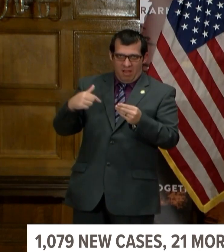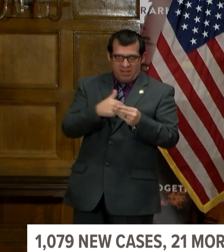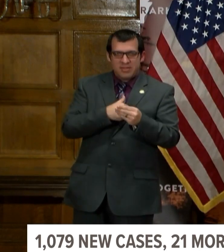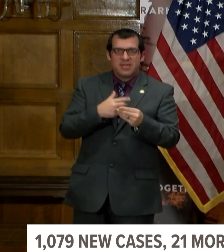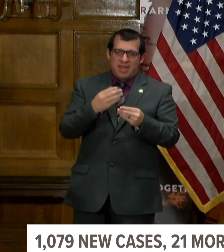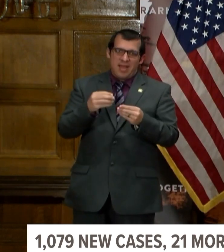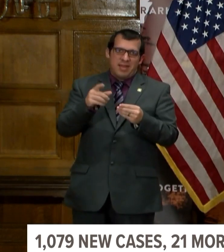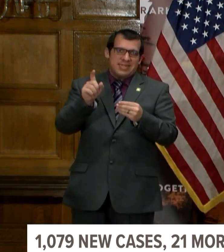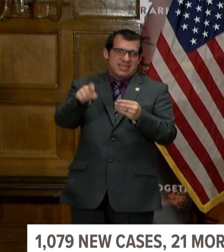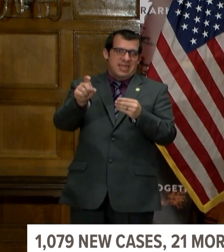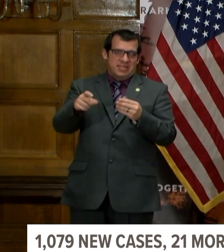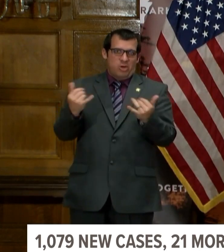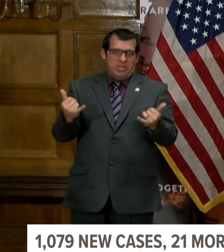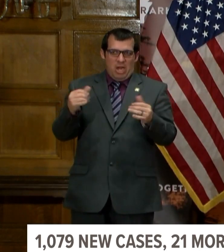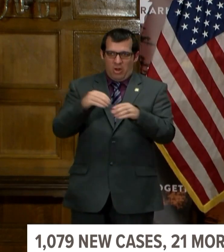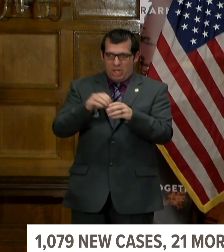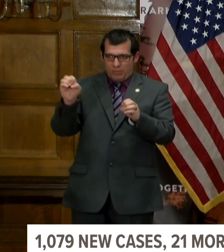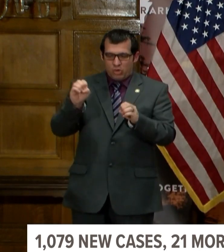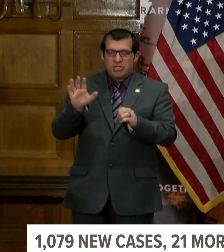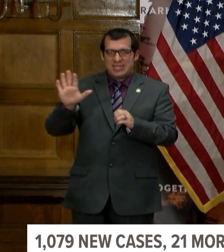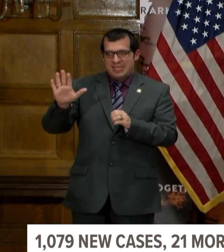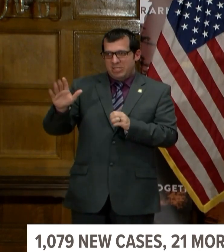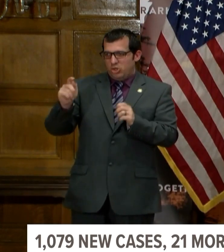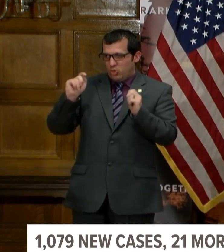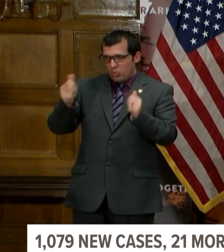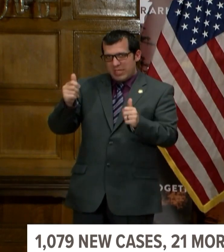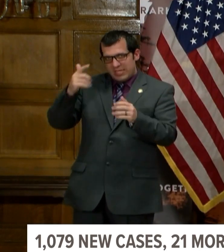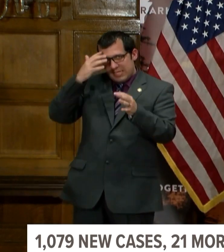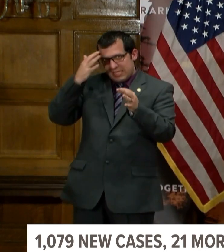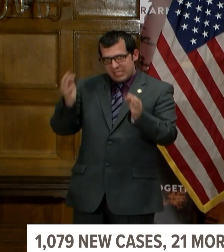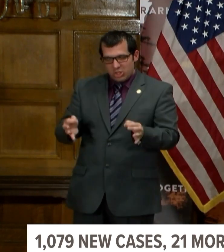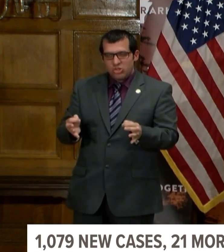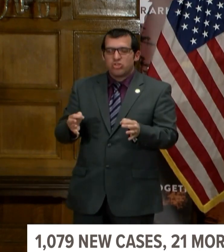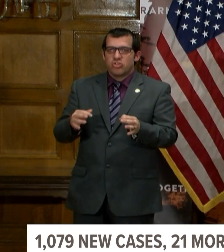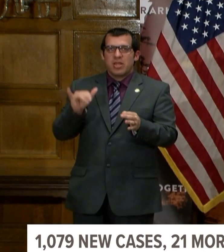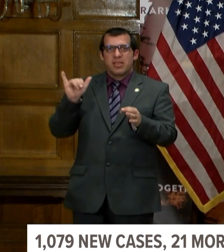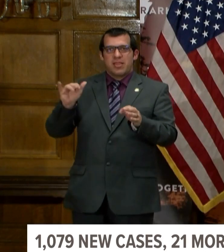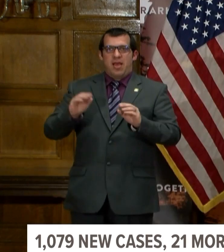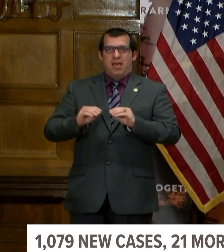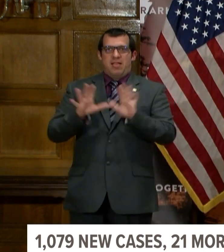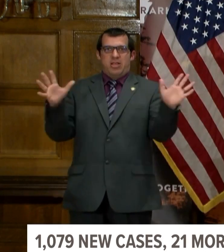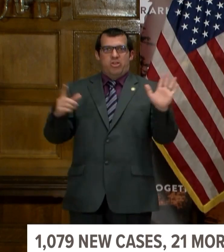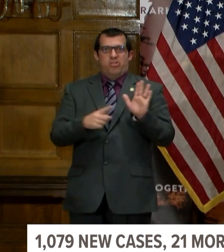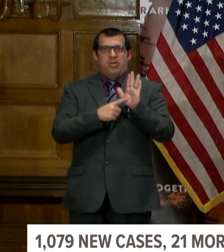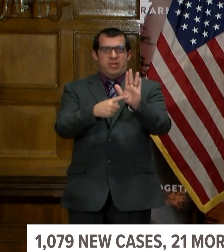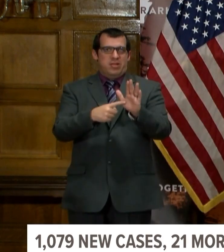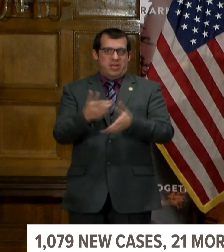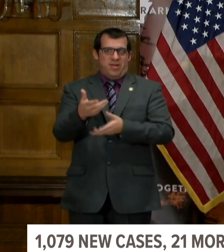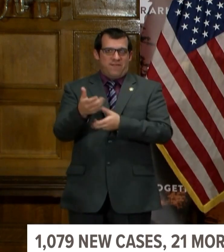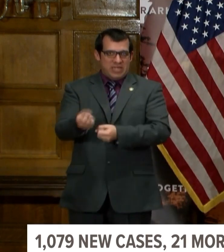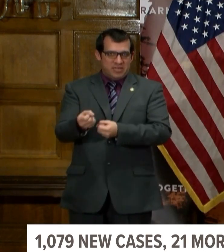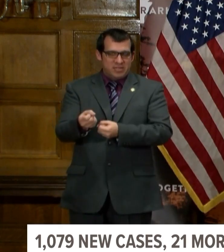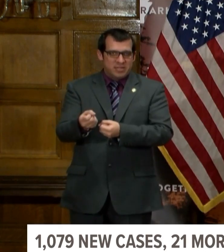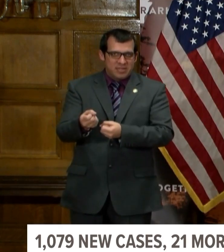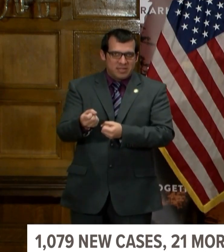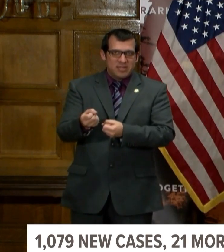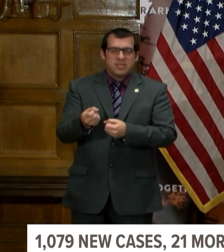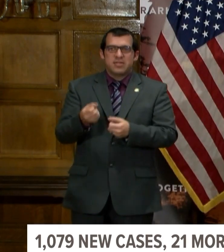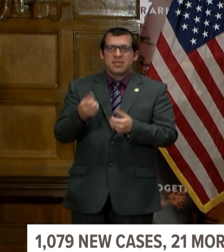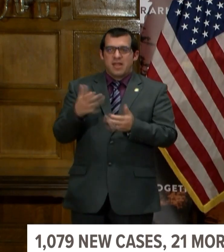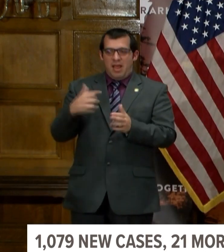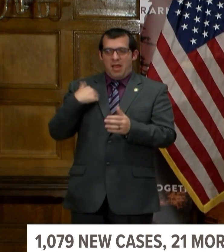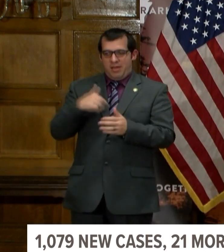this emergency. So that quick decision, I think, will clearly give great confidence, will allow us